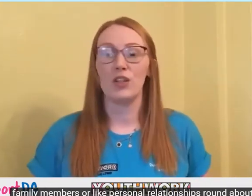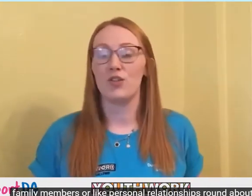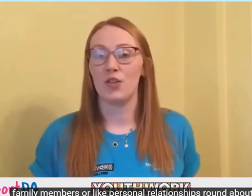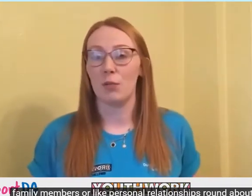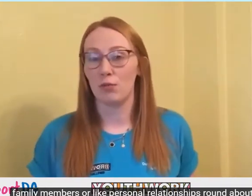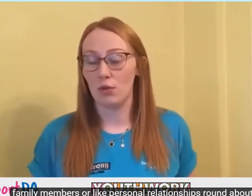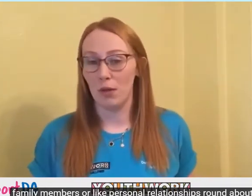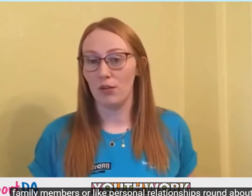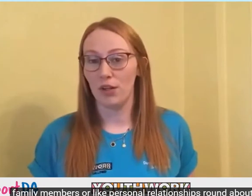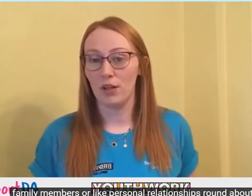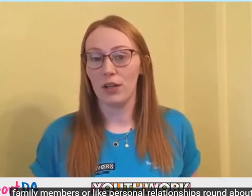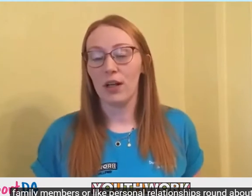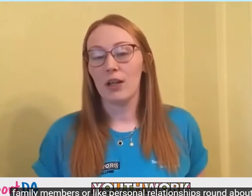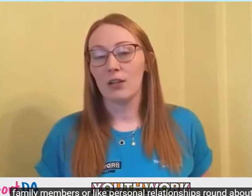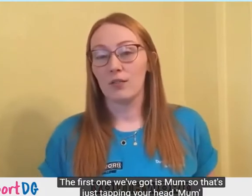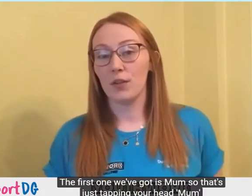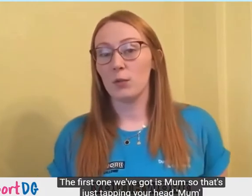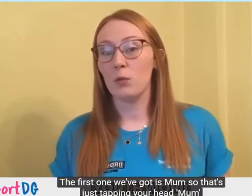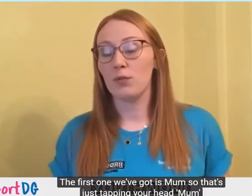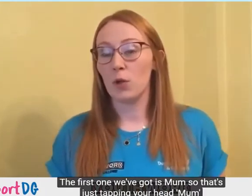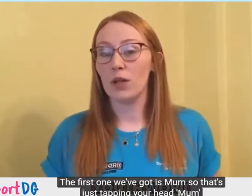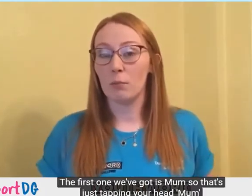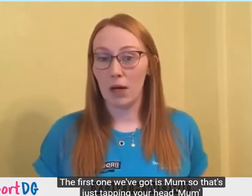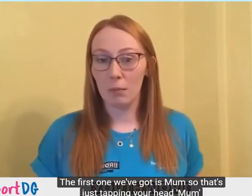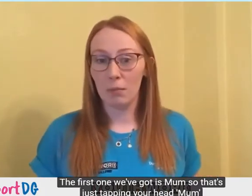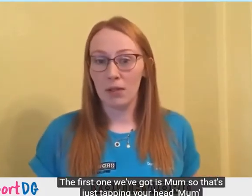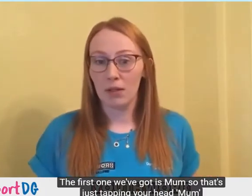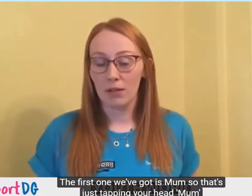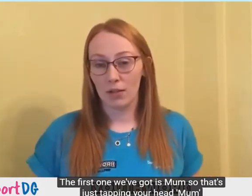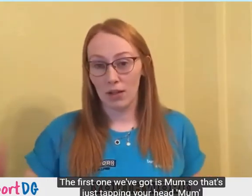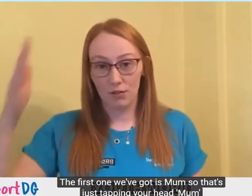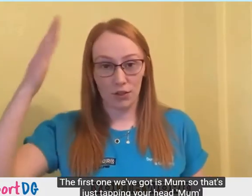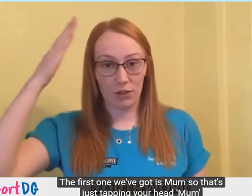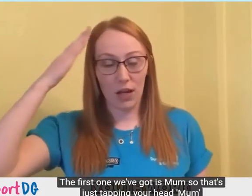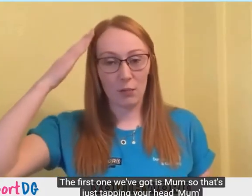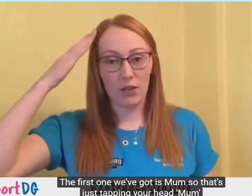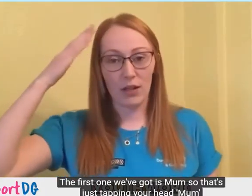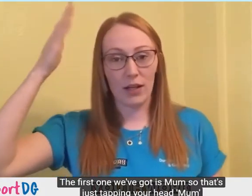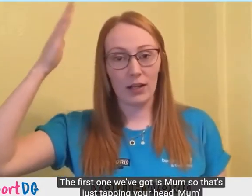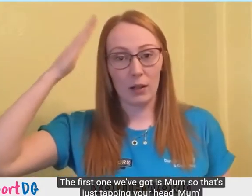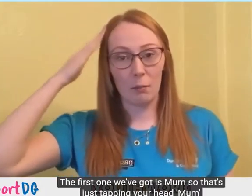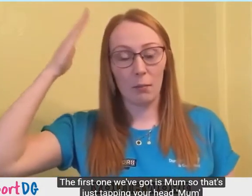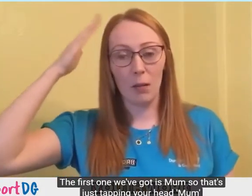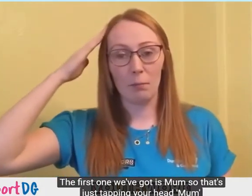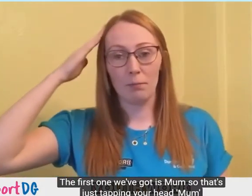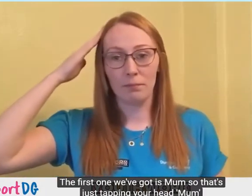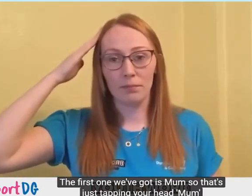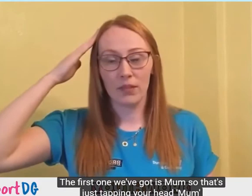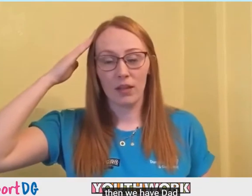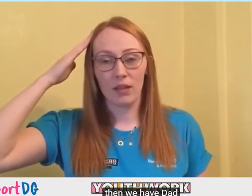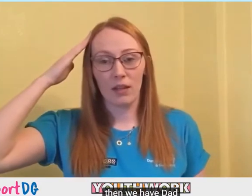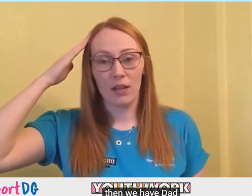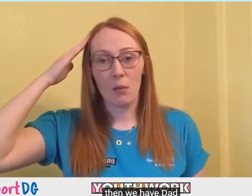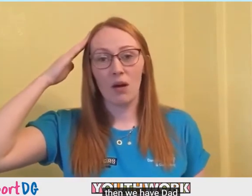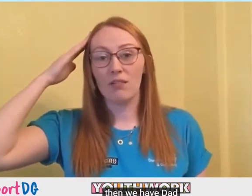relationships round about you. So the first one we've got is mum, so that's just tapping your head, mum. Then we have